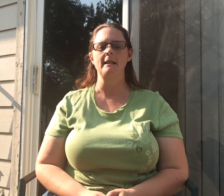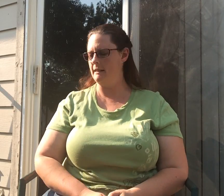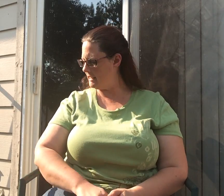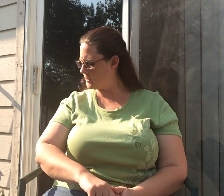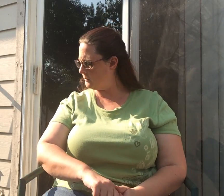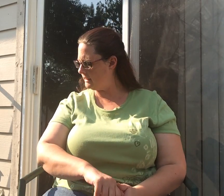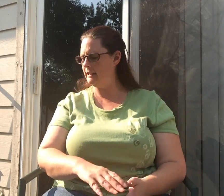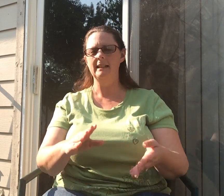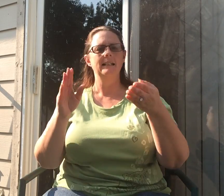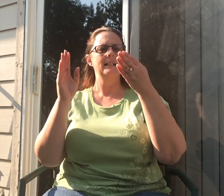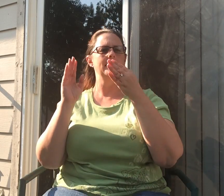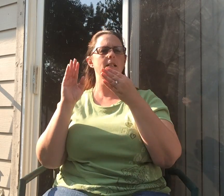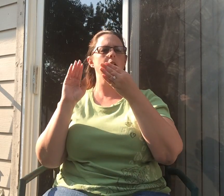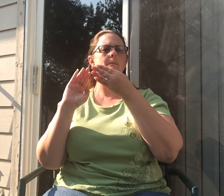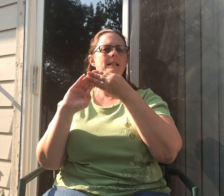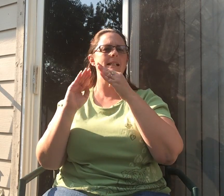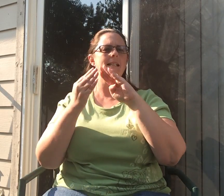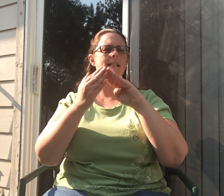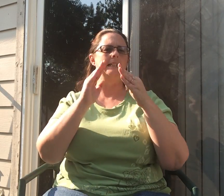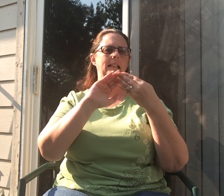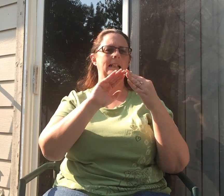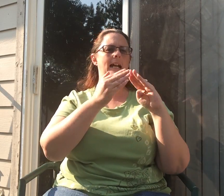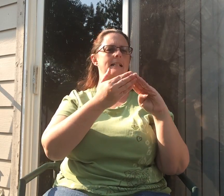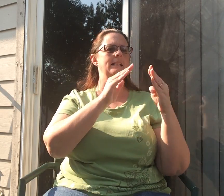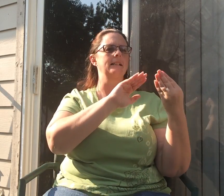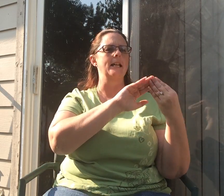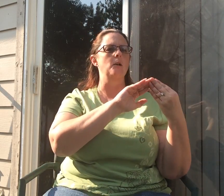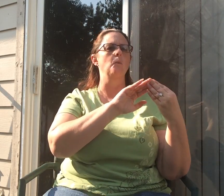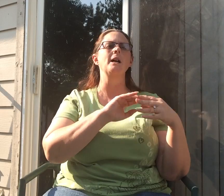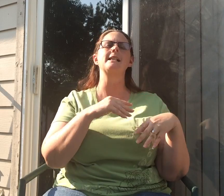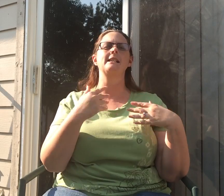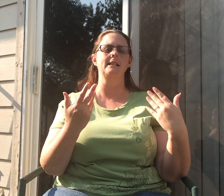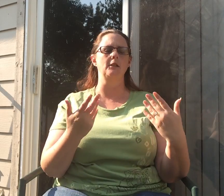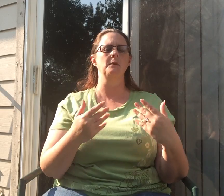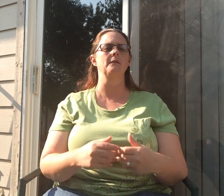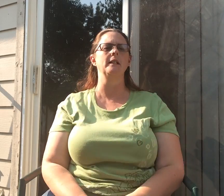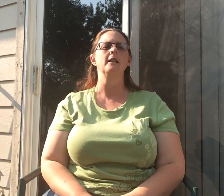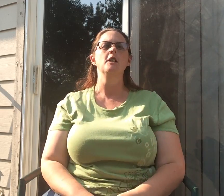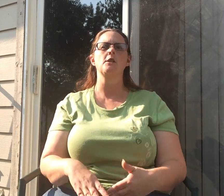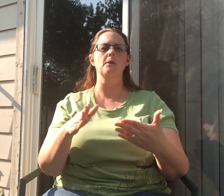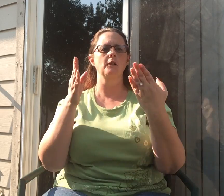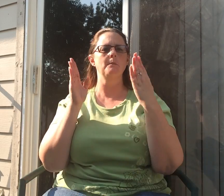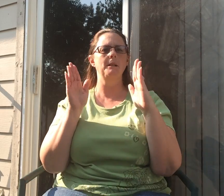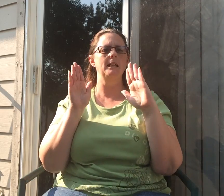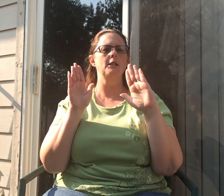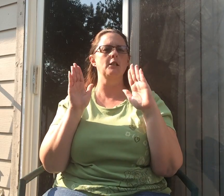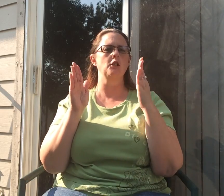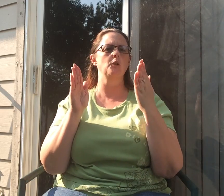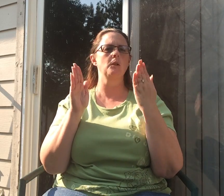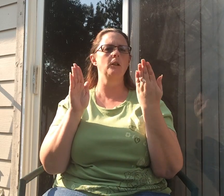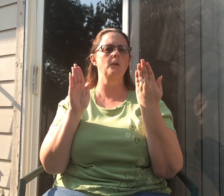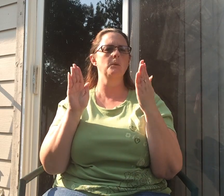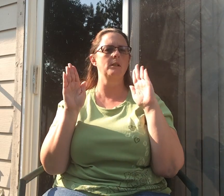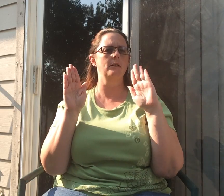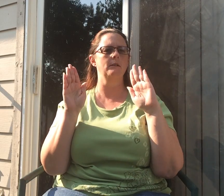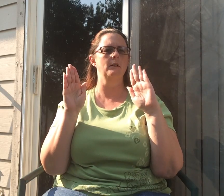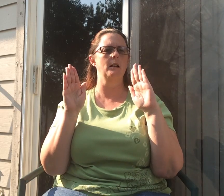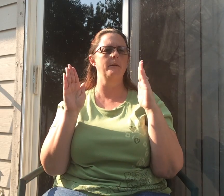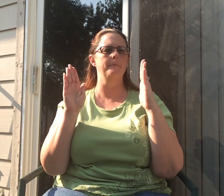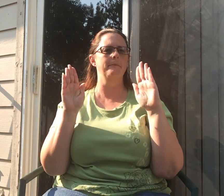The next one is going to be city, as in like what city you live in. So it's going to be just two closed